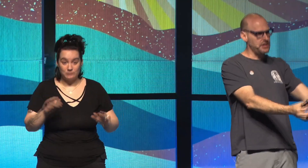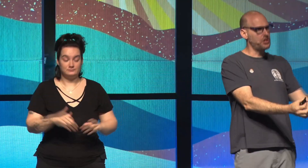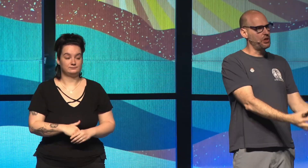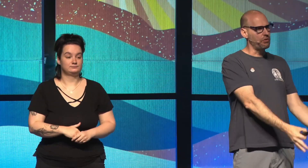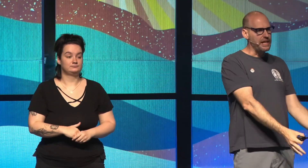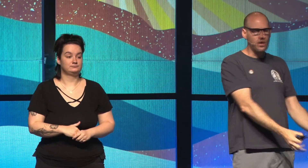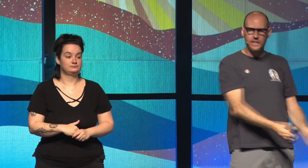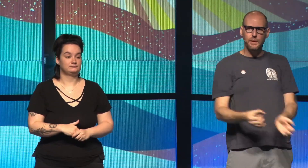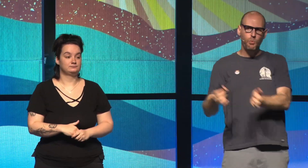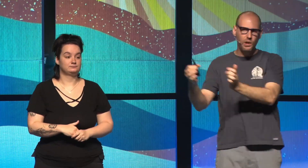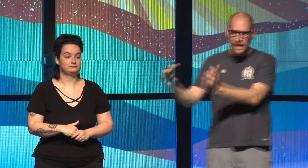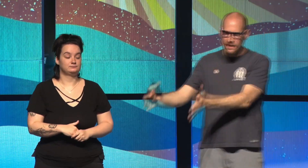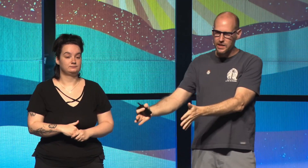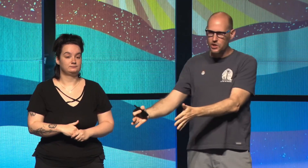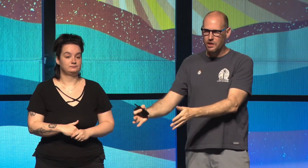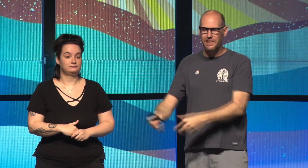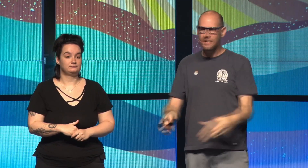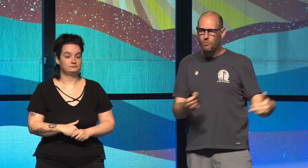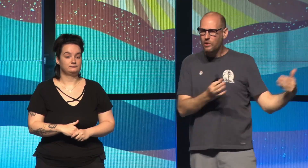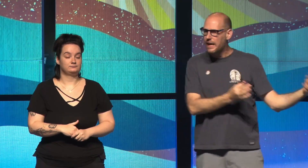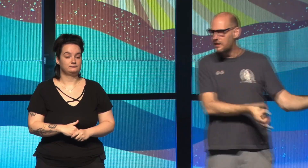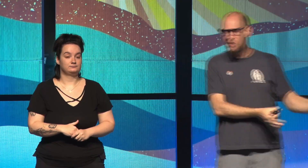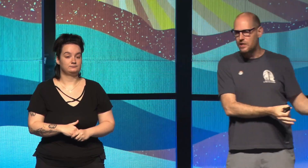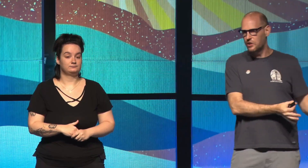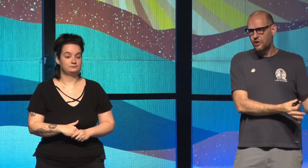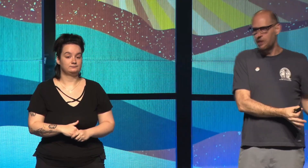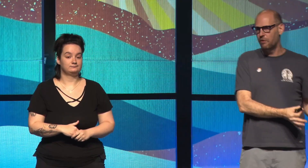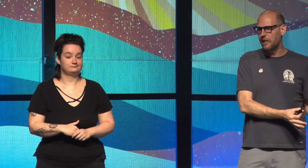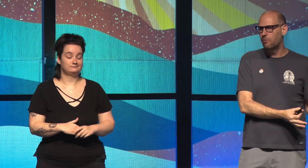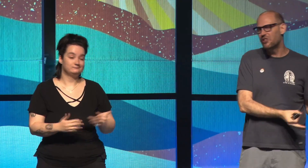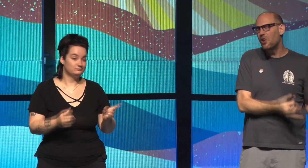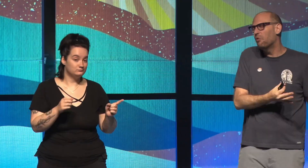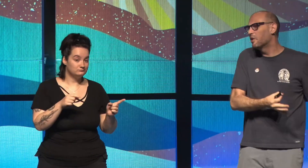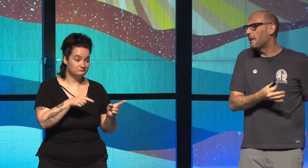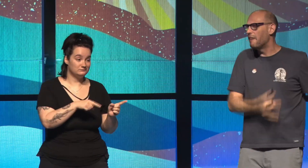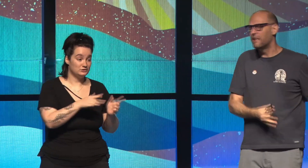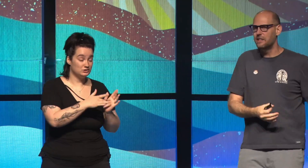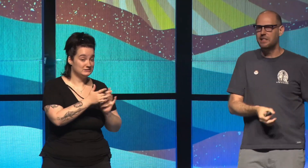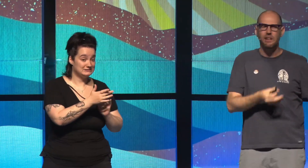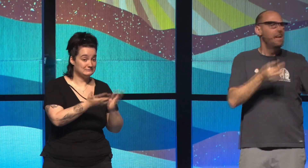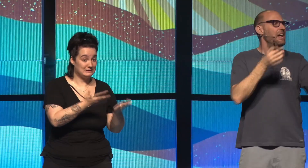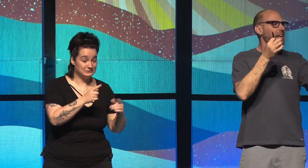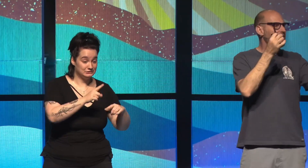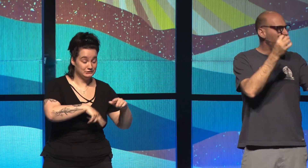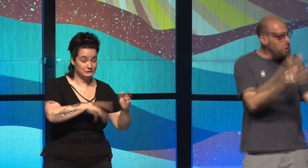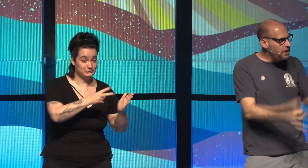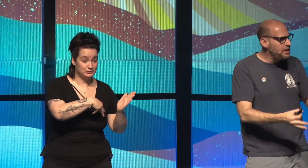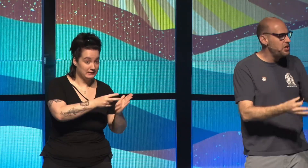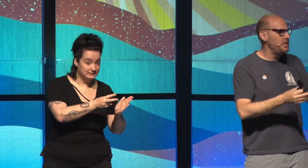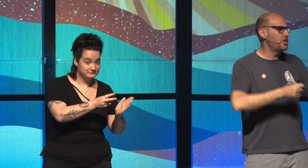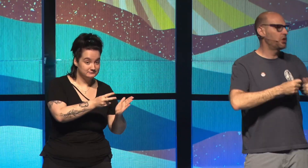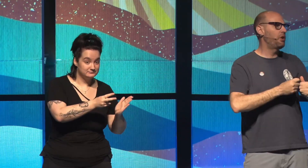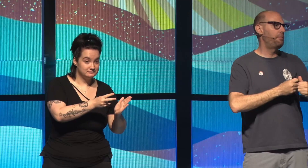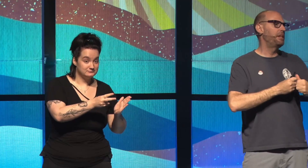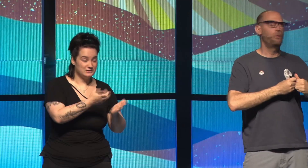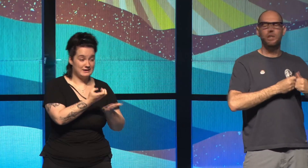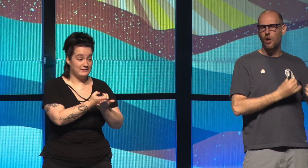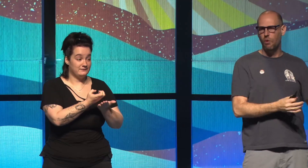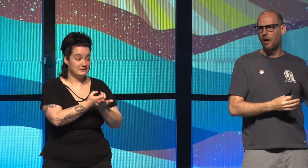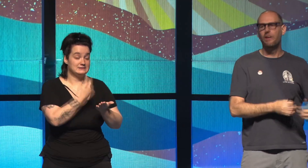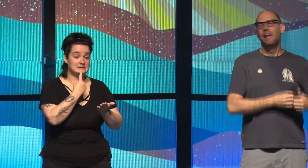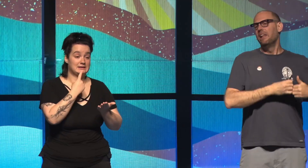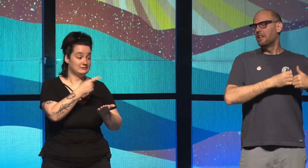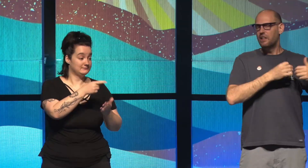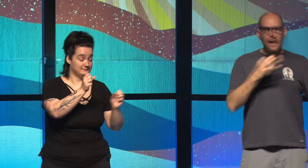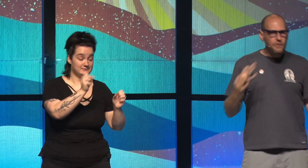historical Jesus could read, or is it more likely that he couldn't read? It is more likely that Jesus couldn't read. There's no real evidence that in the community that Jesus grew up in that we